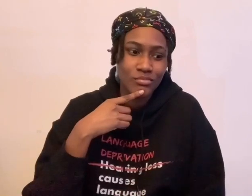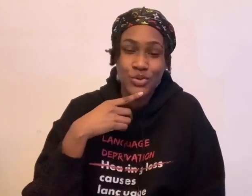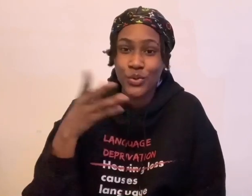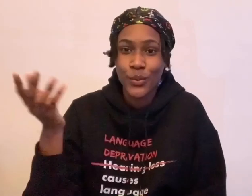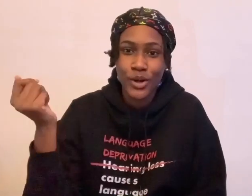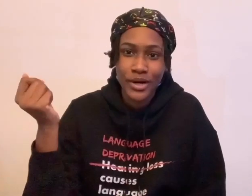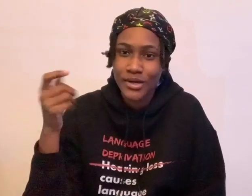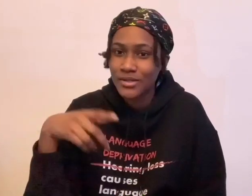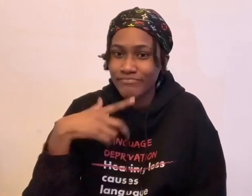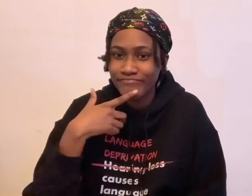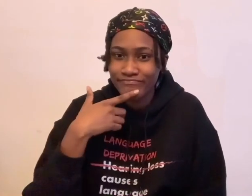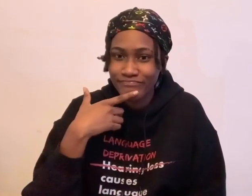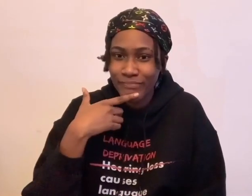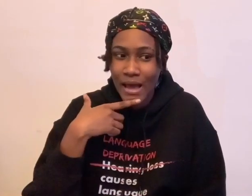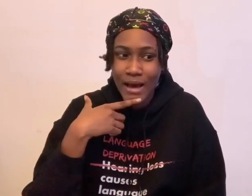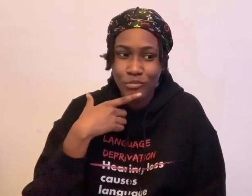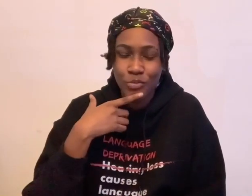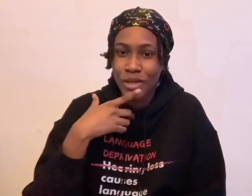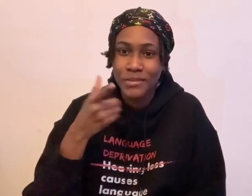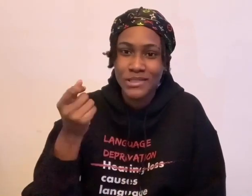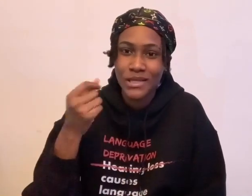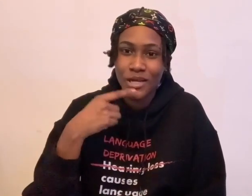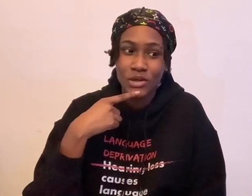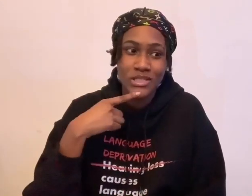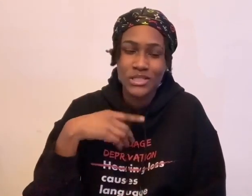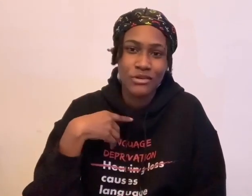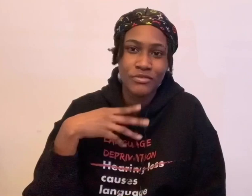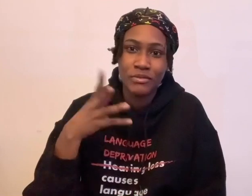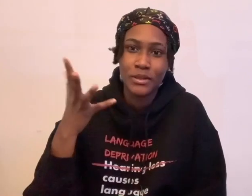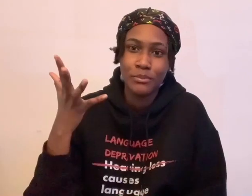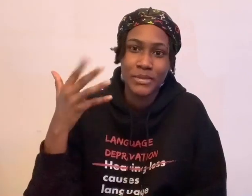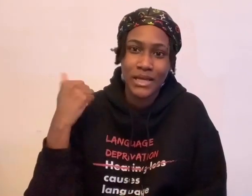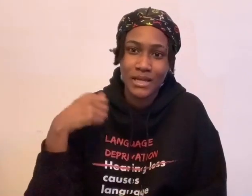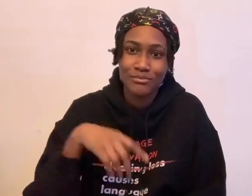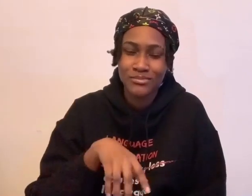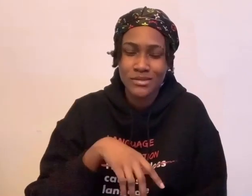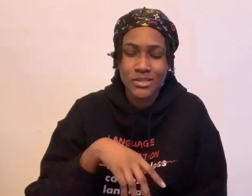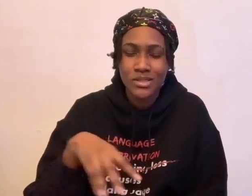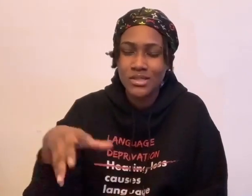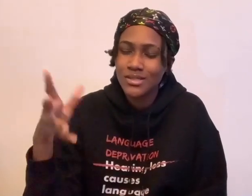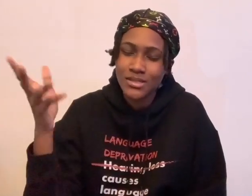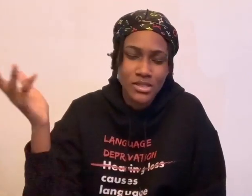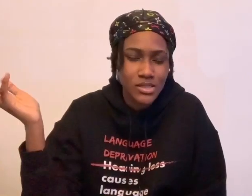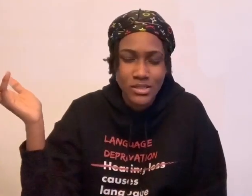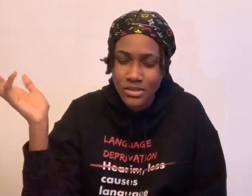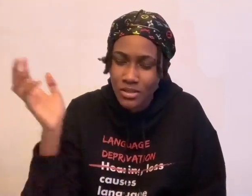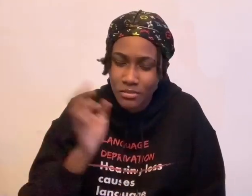Doing work, you made a mistake and you need to start off from the beginning. Cheese on bread.